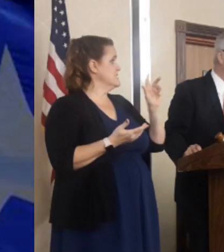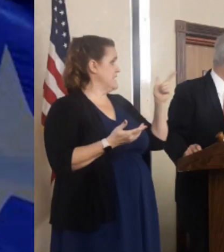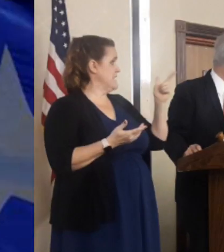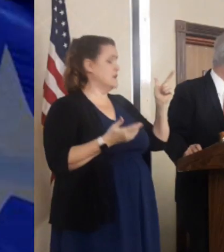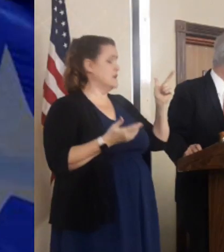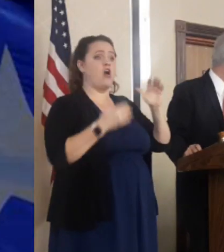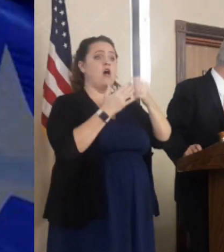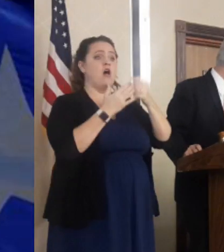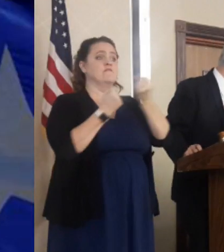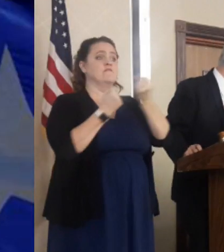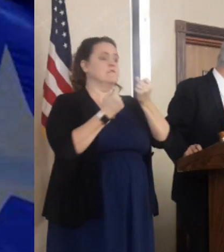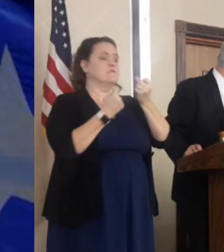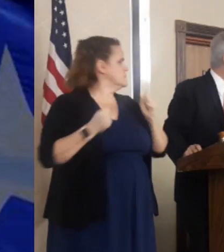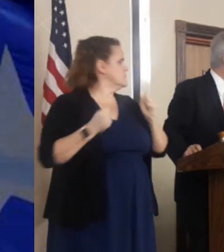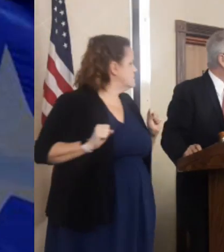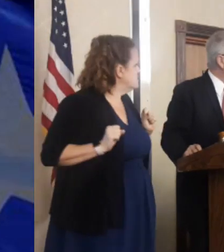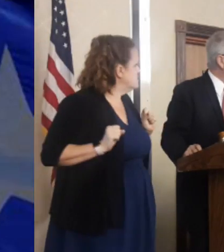favor?